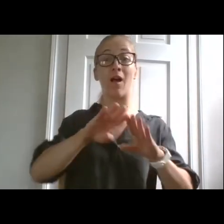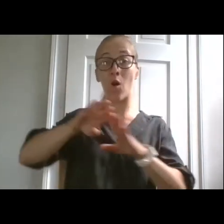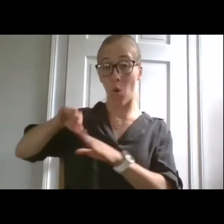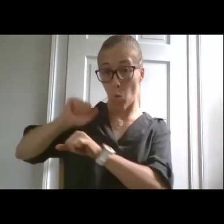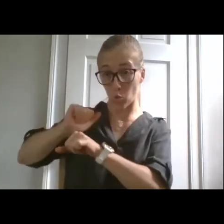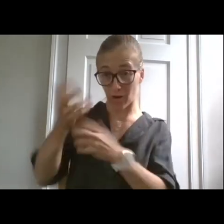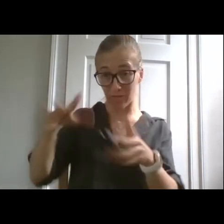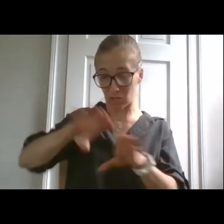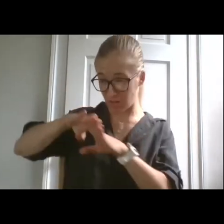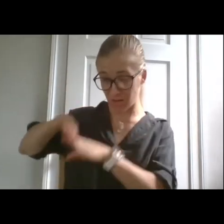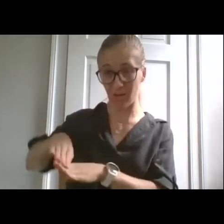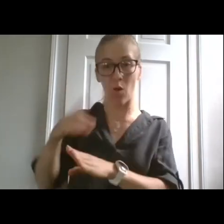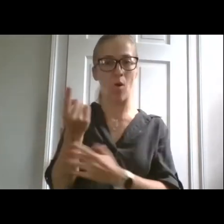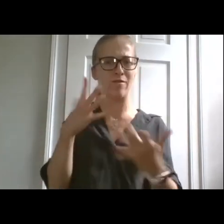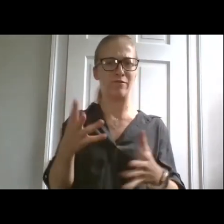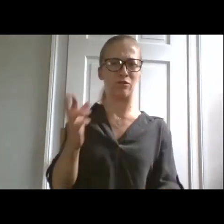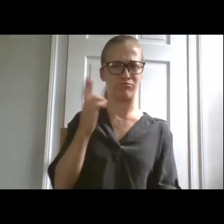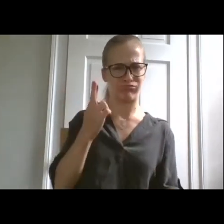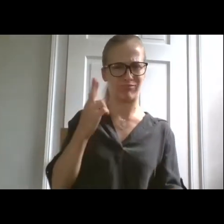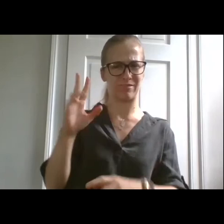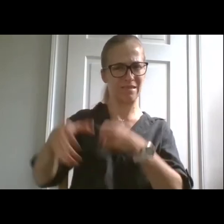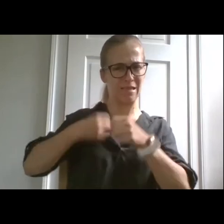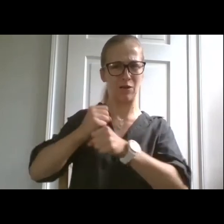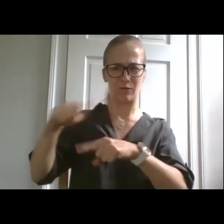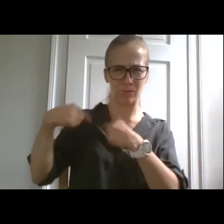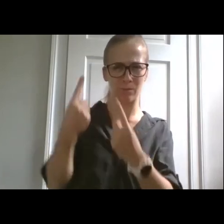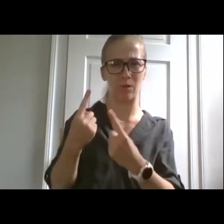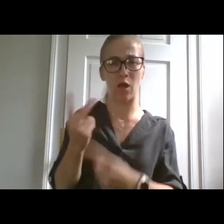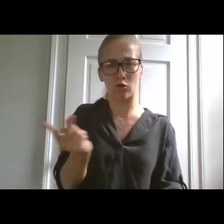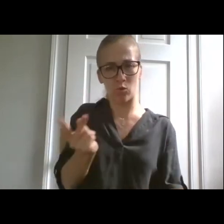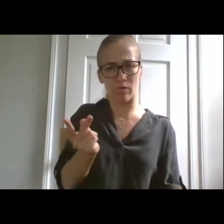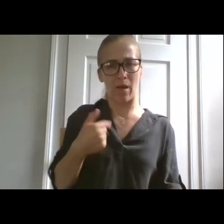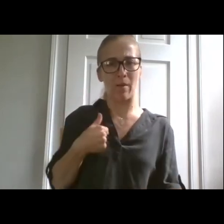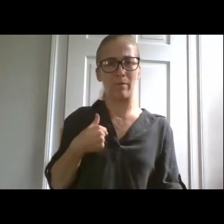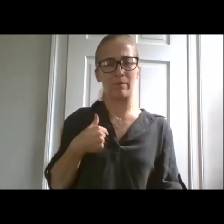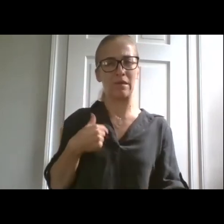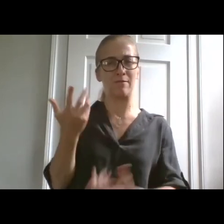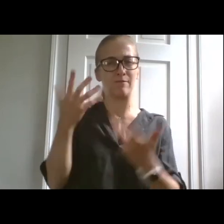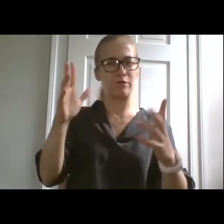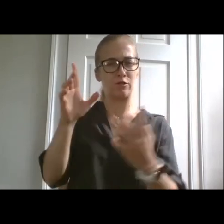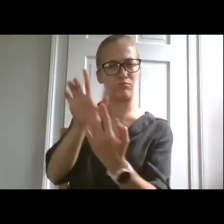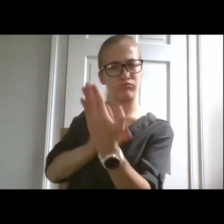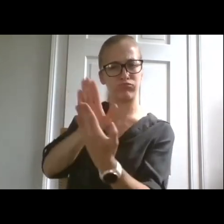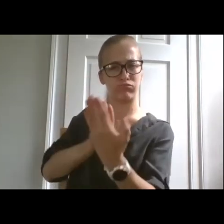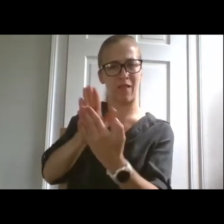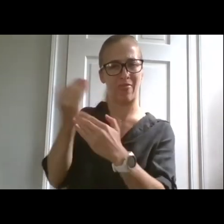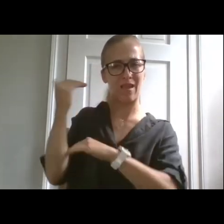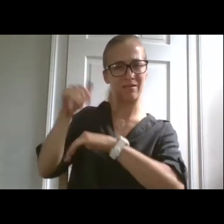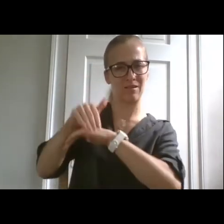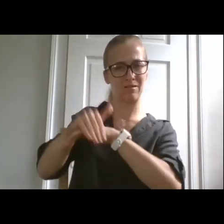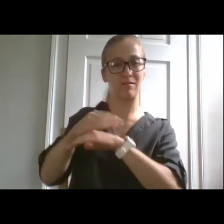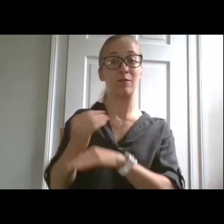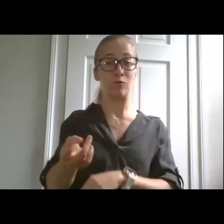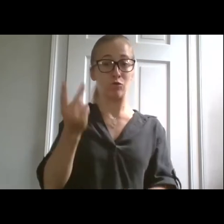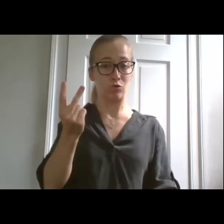5, one of them I've known well for years and years. 2 of them I only met face-to-face for the first time last night, and